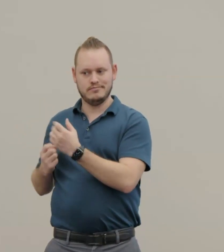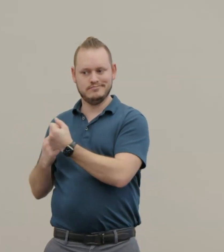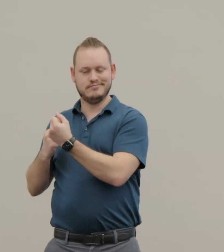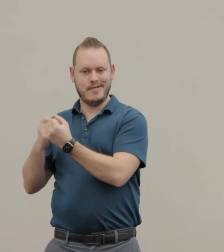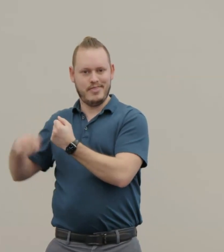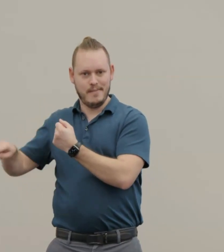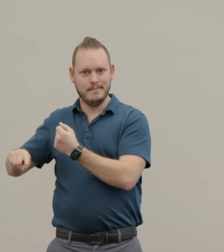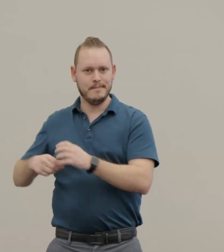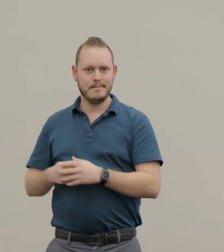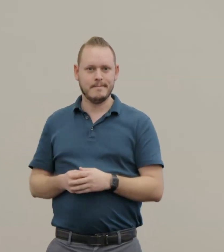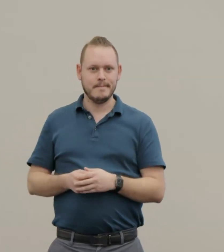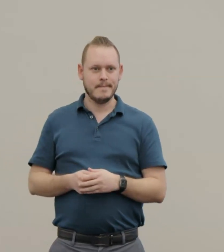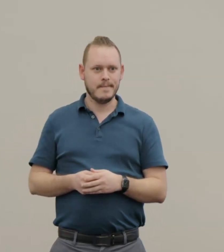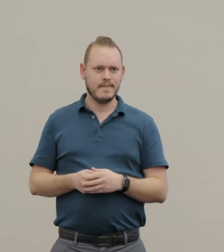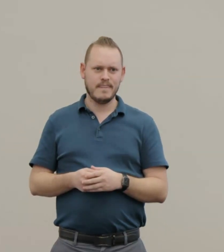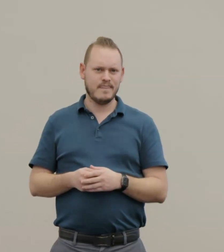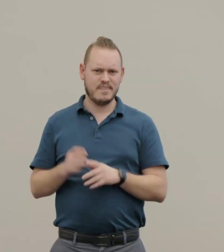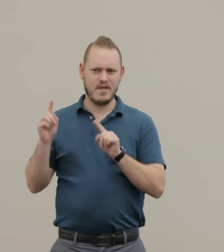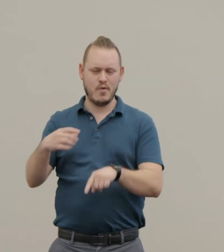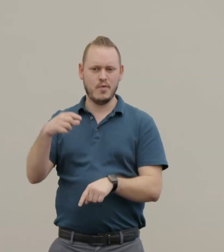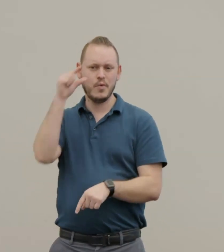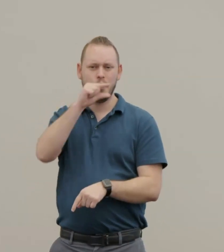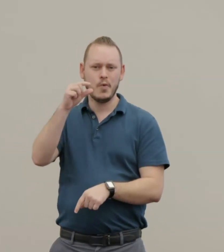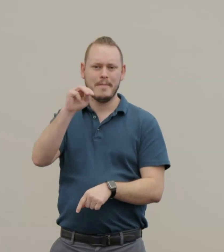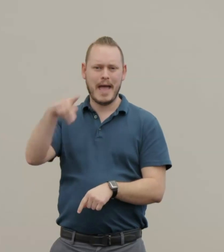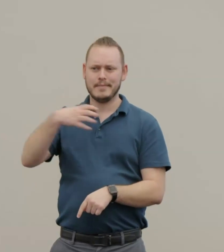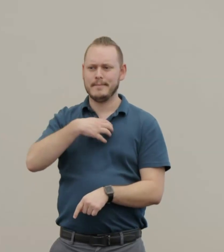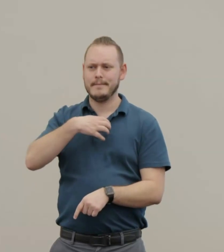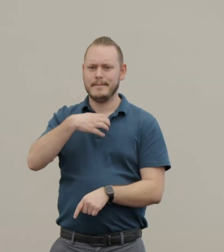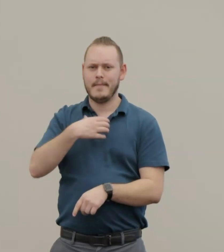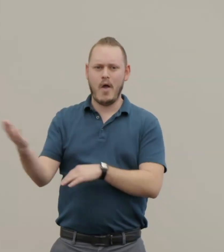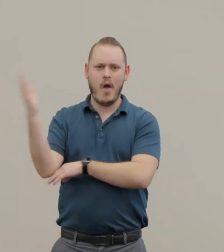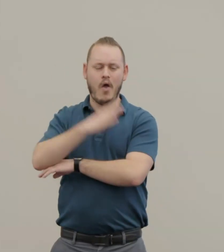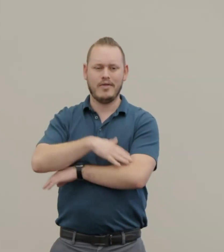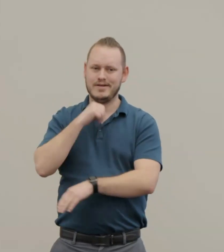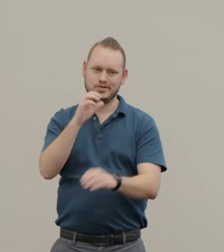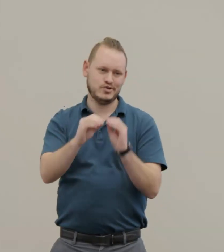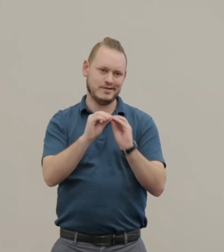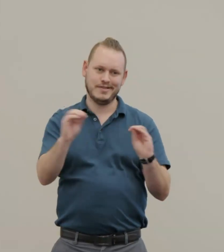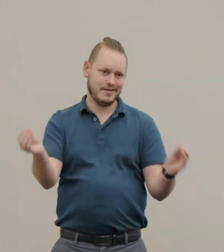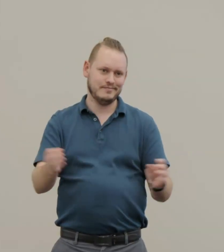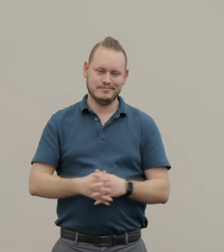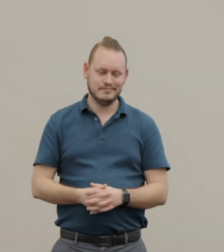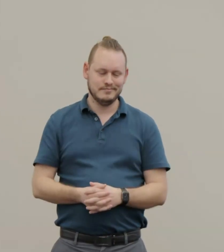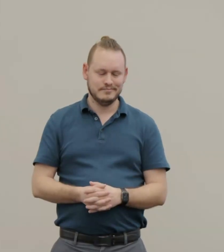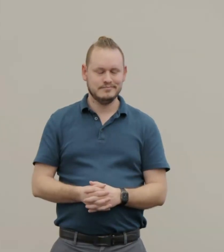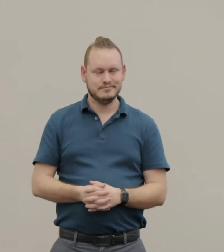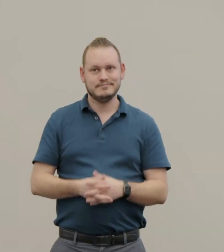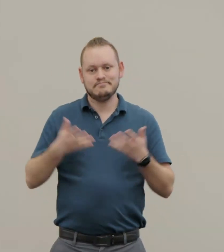always possible. Like, you can go complain to Google Maps all day and they're not going to change.